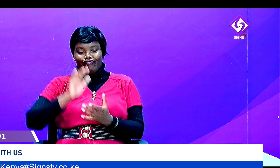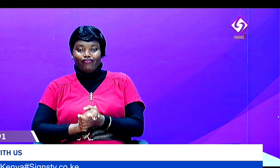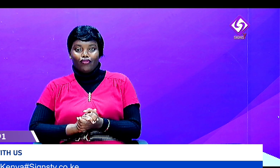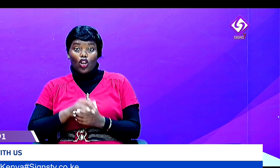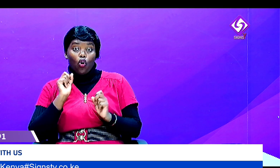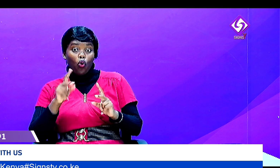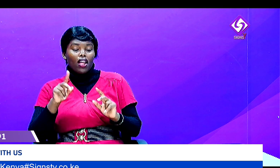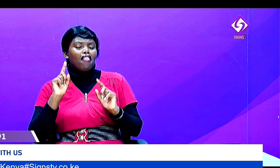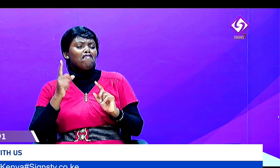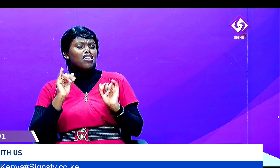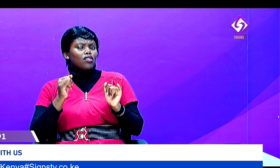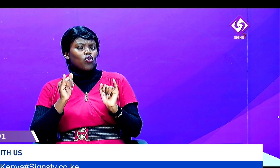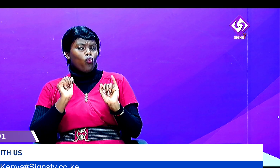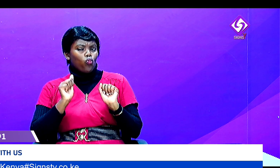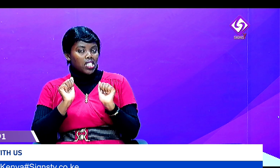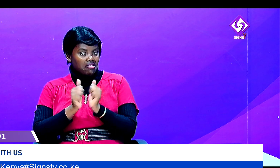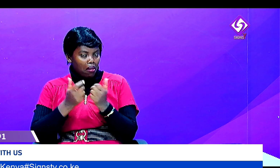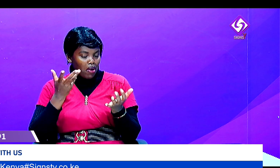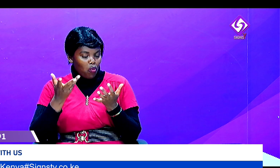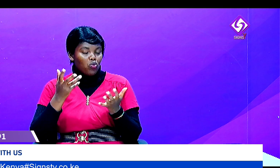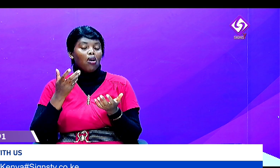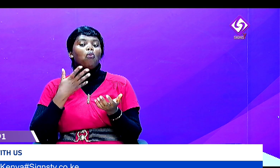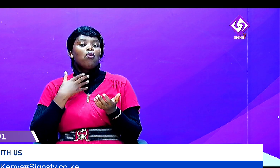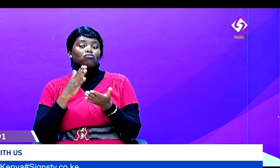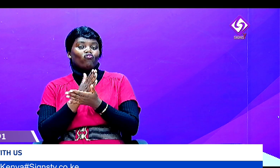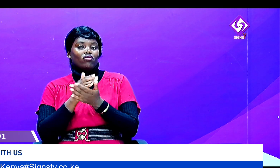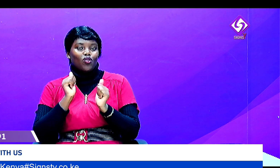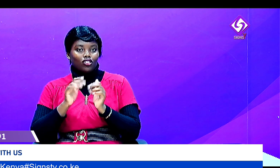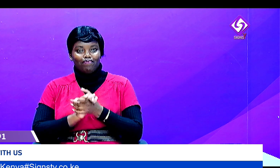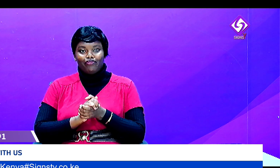and that is my sign name. On to our first news item.